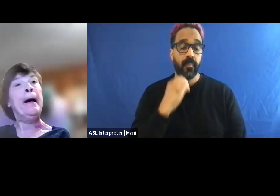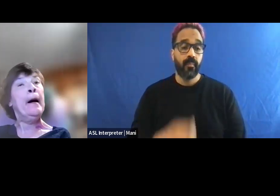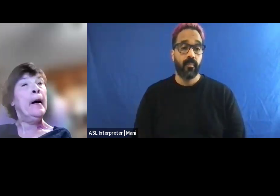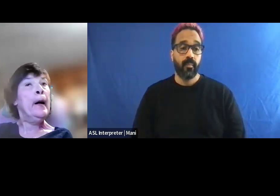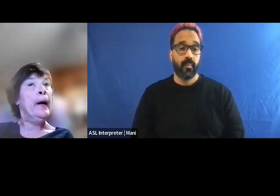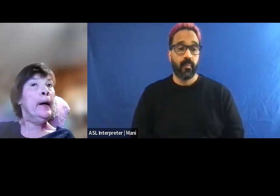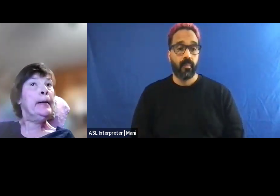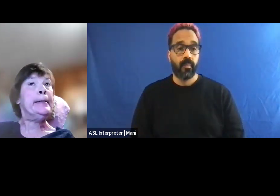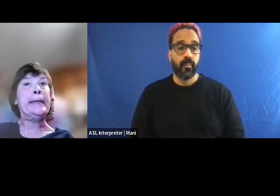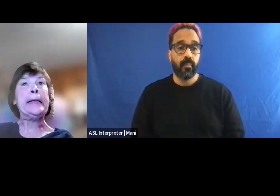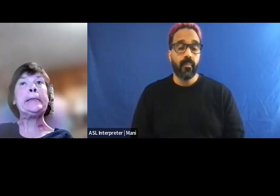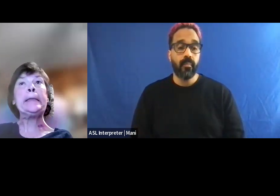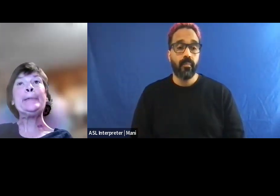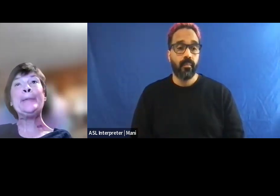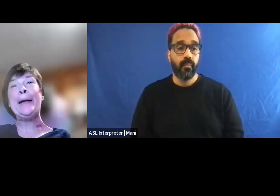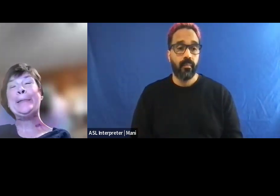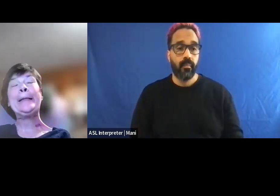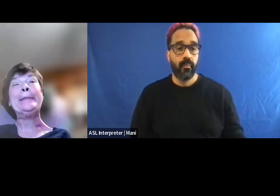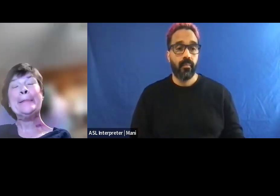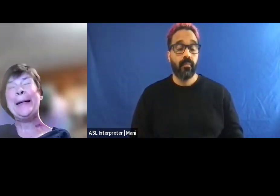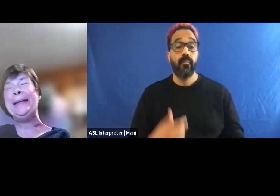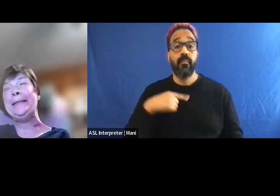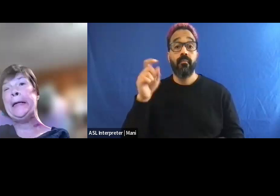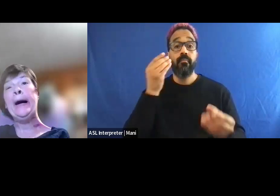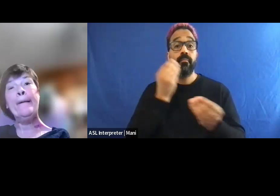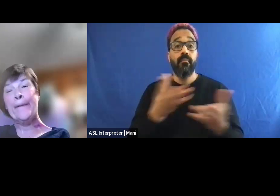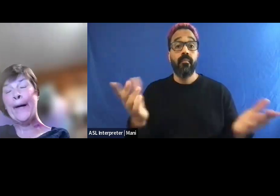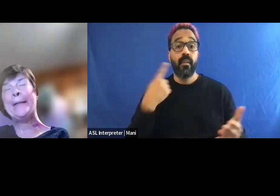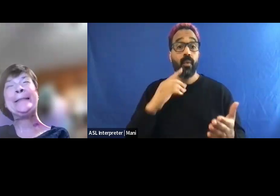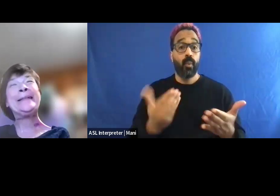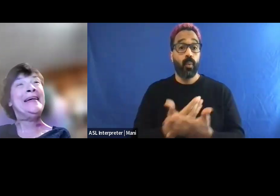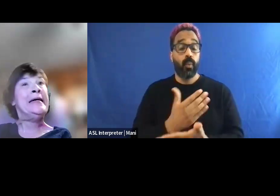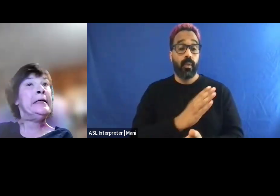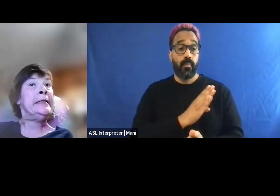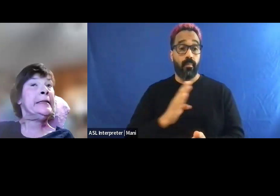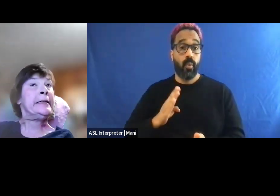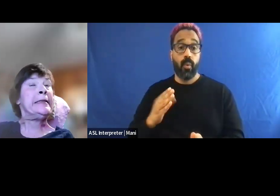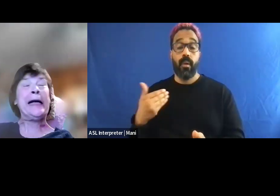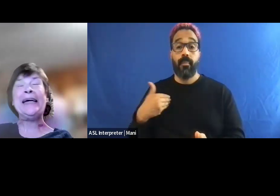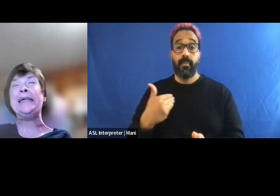member, this is probably one of the most